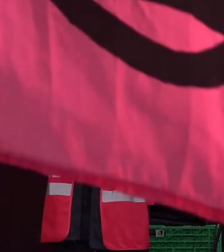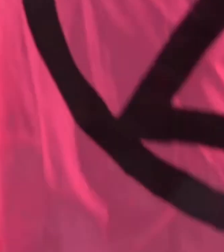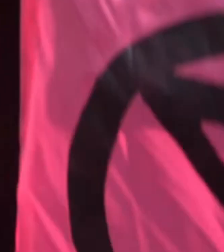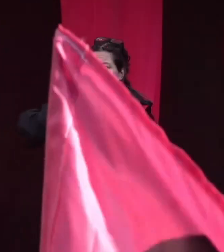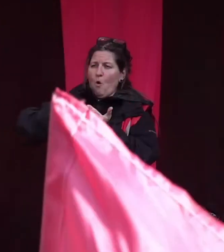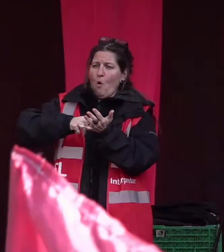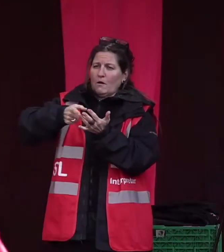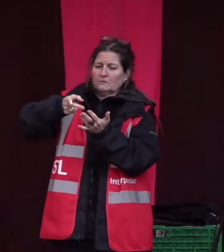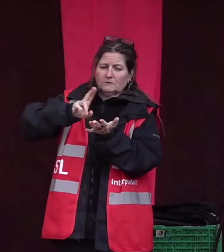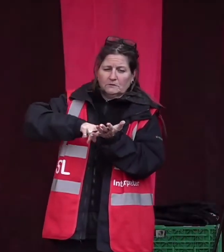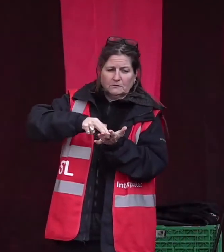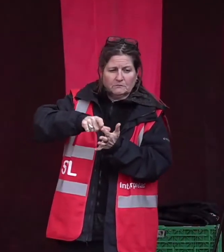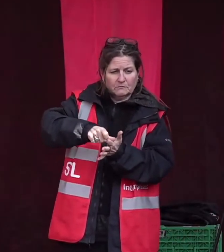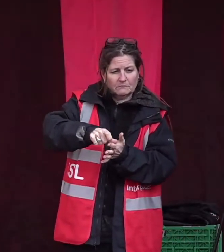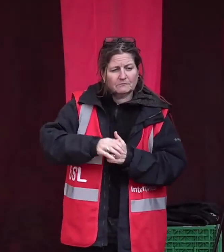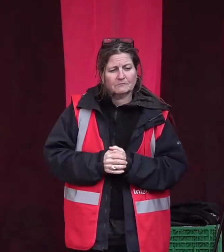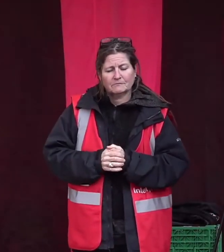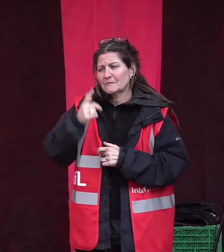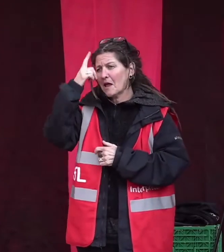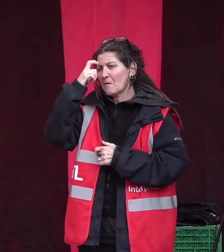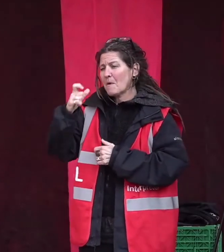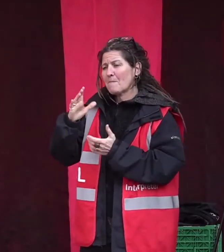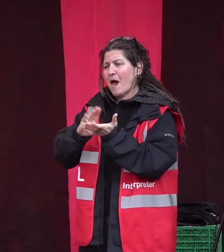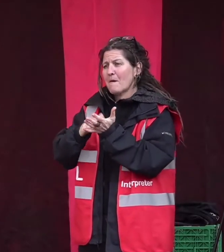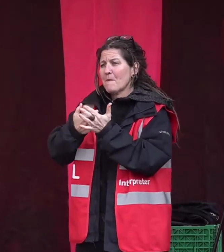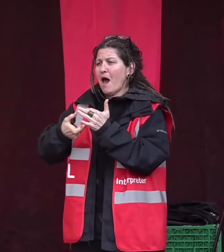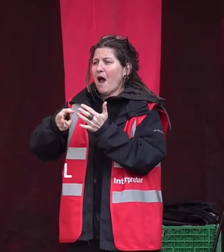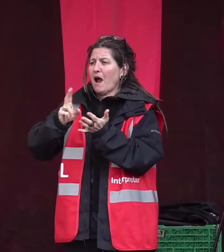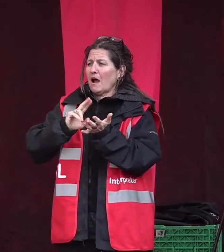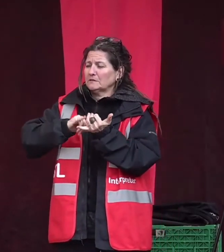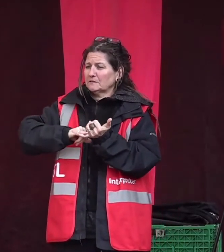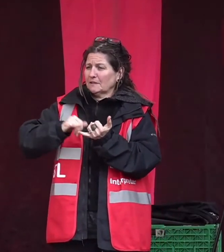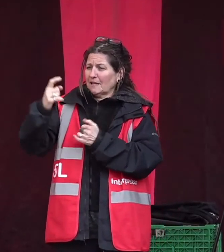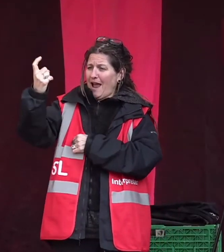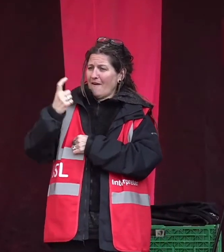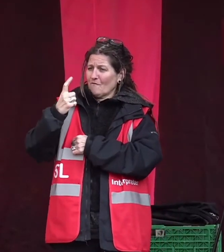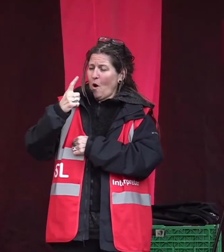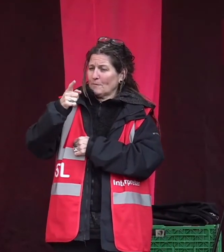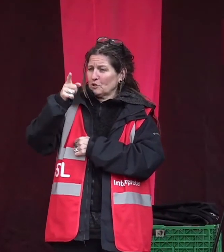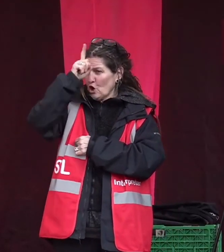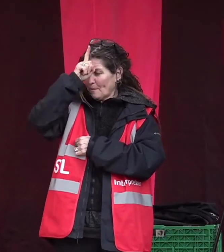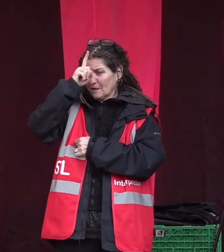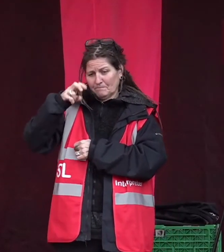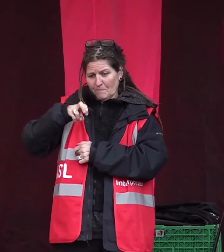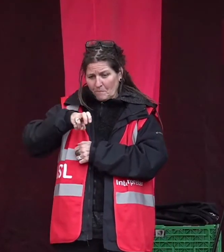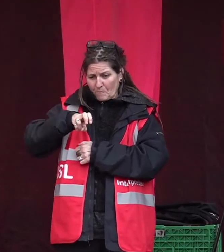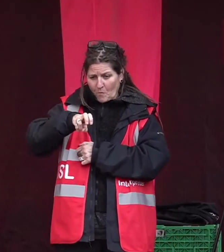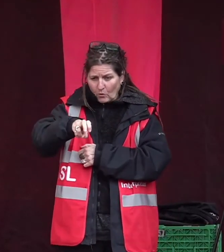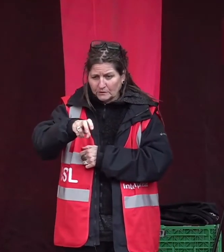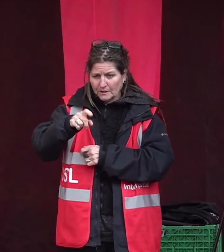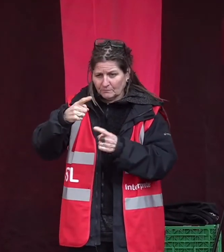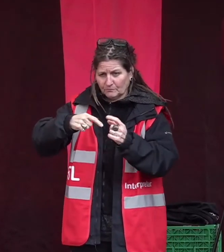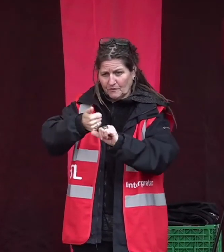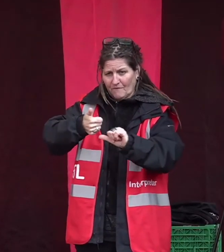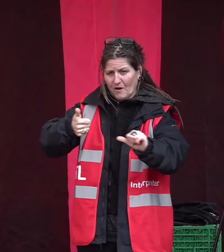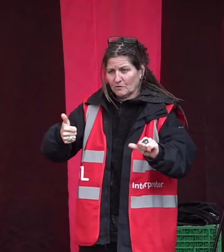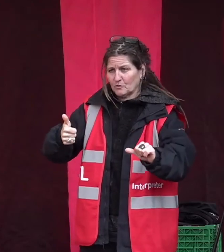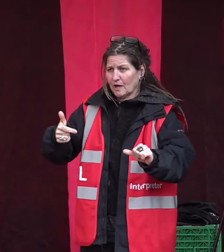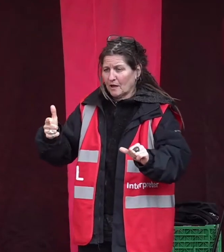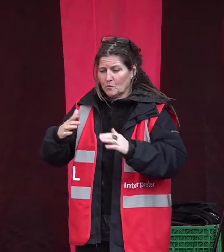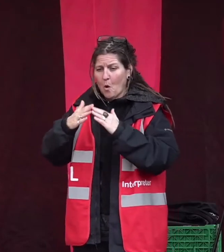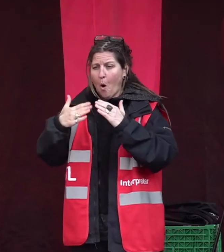day Marcus came to this country from Germany and he walked into the XR Arch factory with nowhere to live,